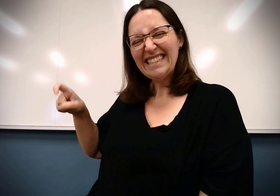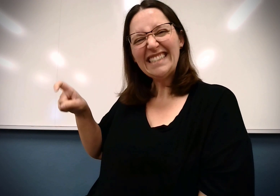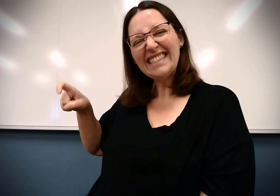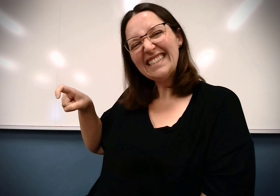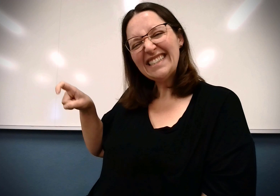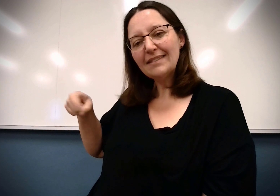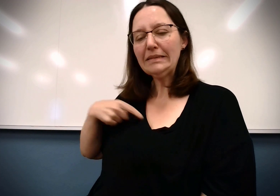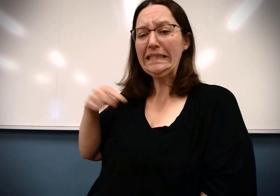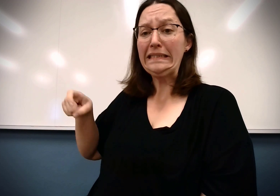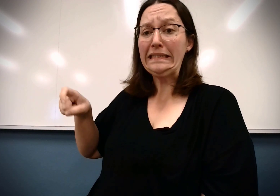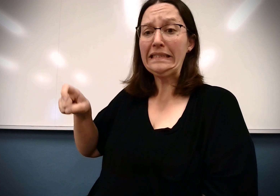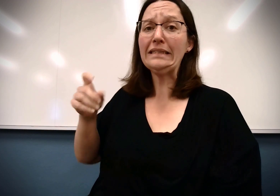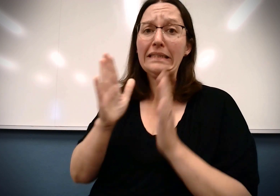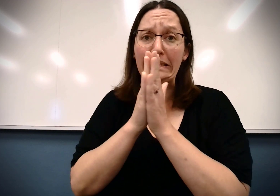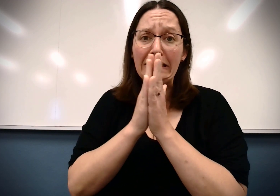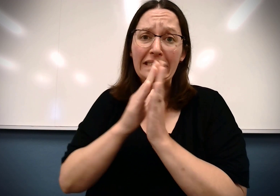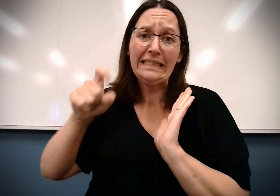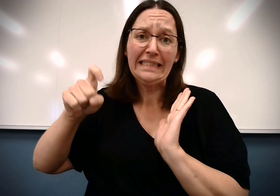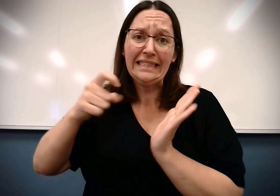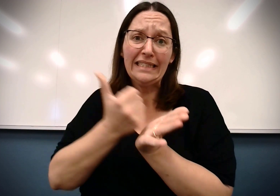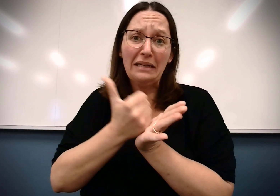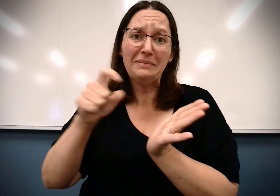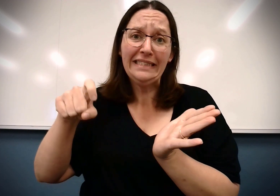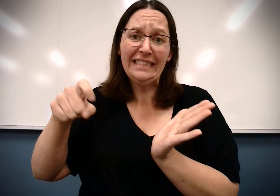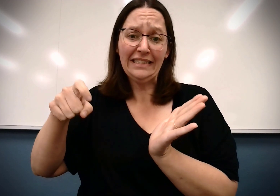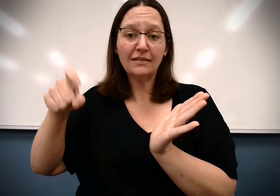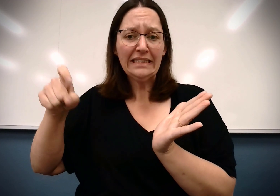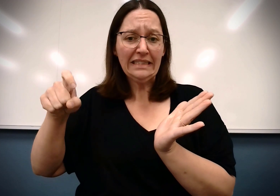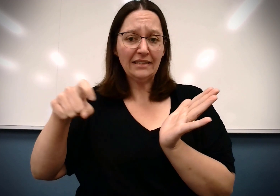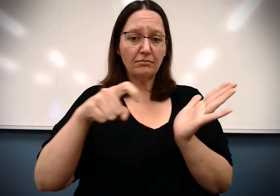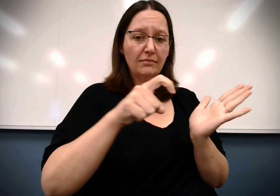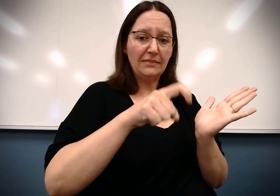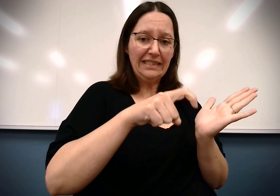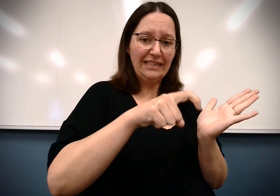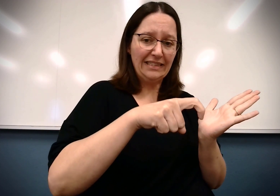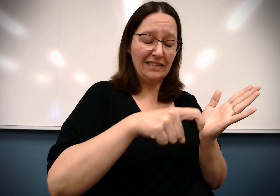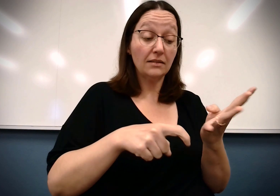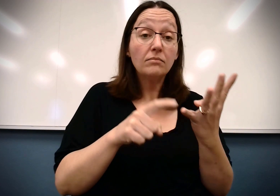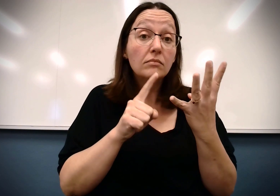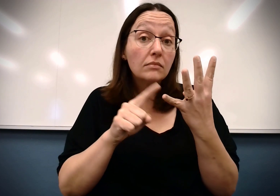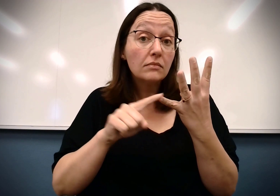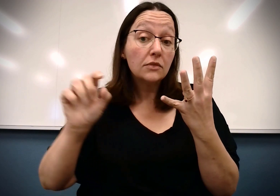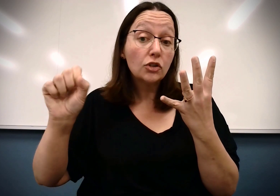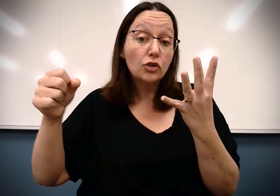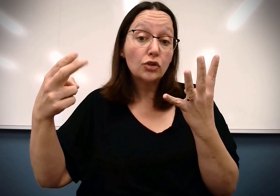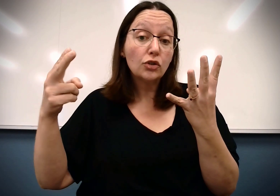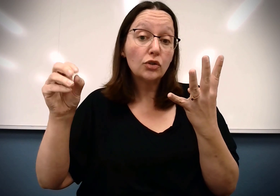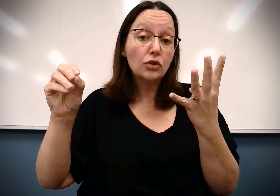moving very quickly. Right? I need help. Please help me. Right? Need. Should,